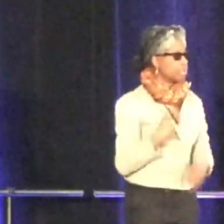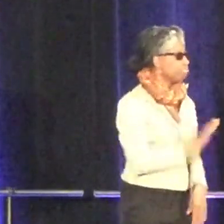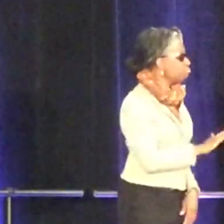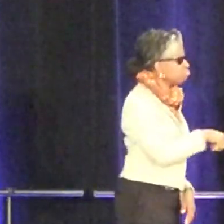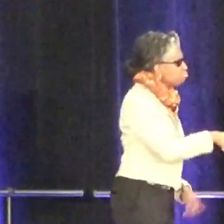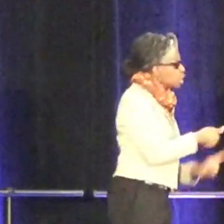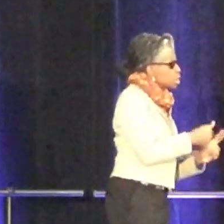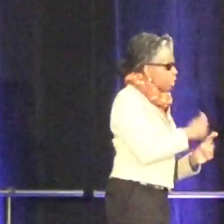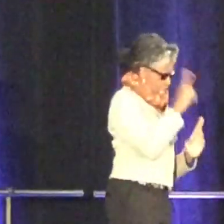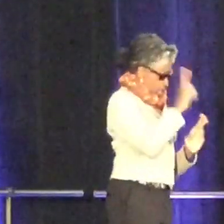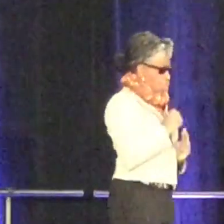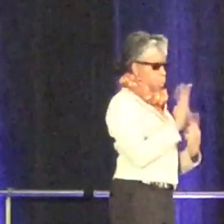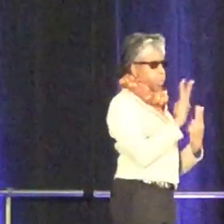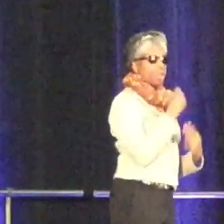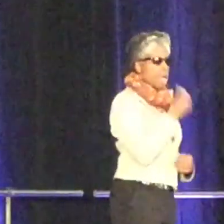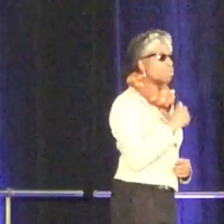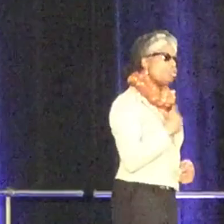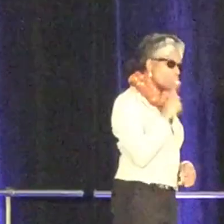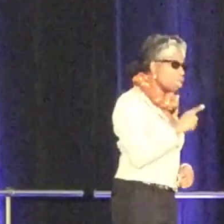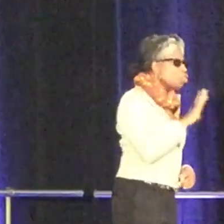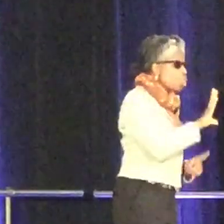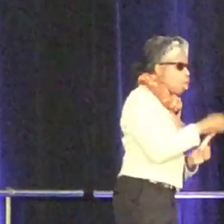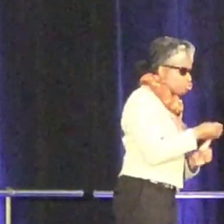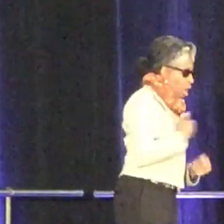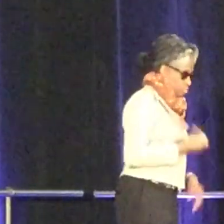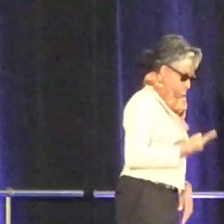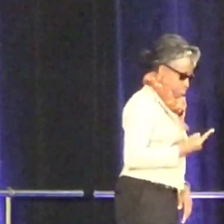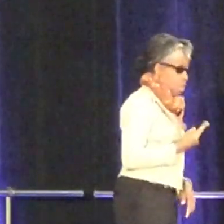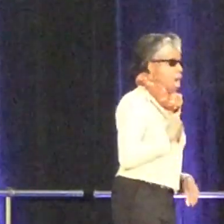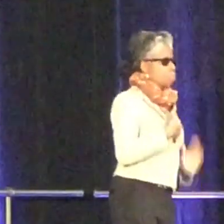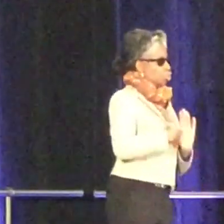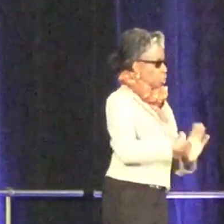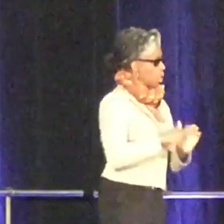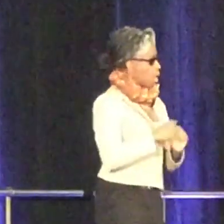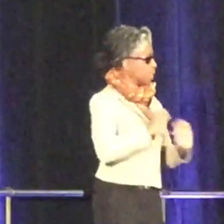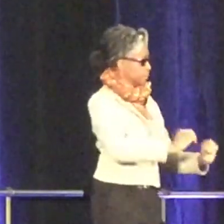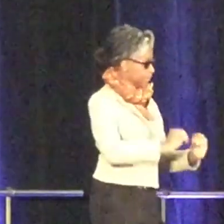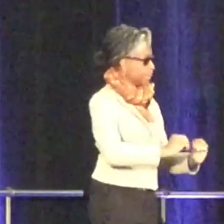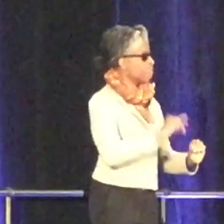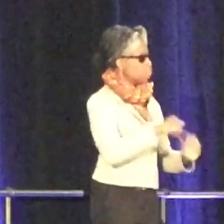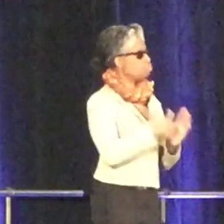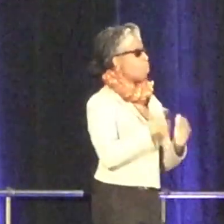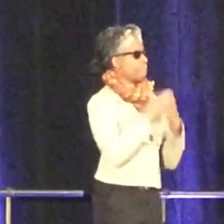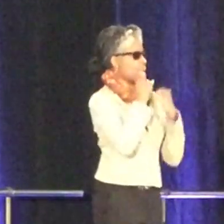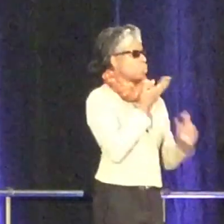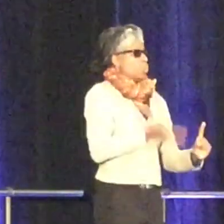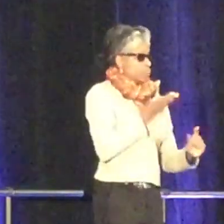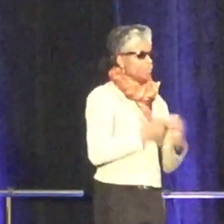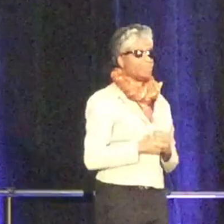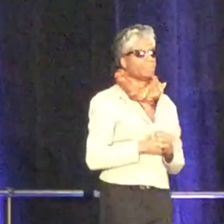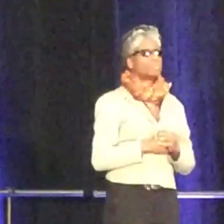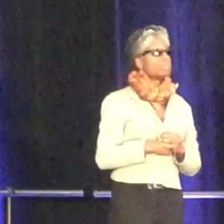misunderstood. And I'm going to show you by how I teach you. You're not limited anything in your language. You